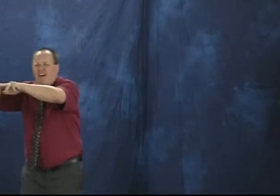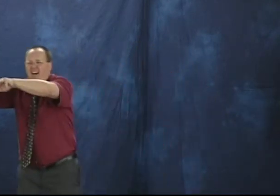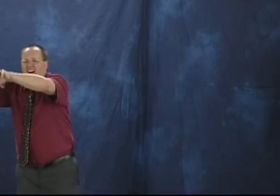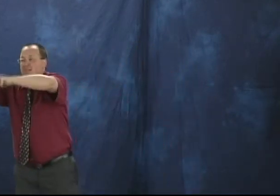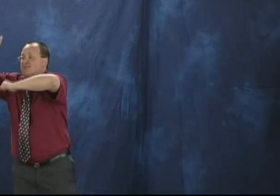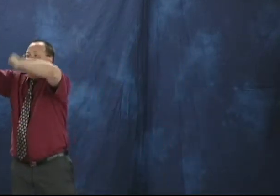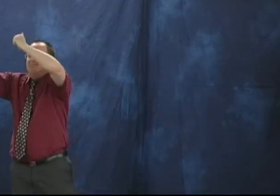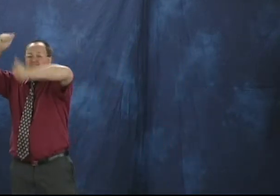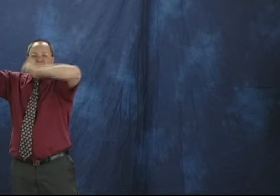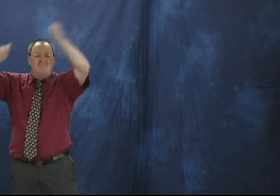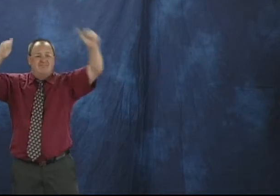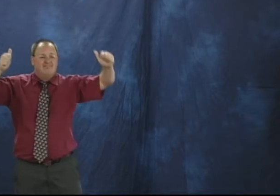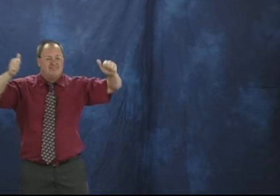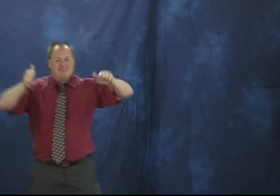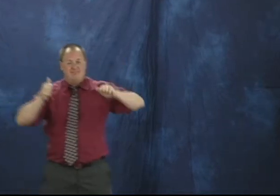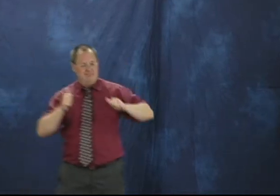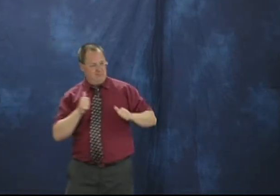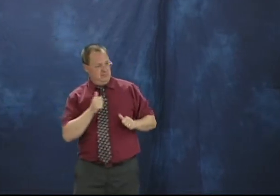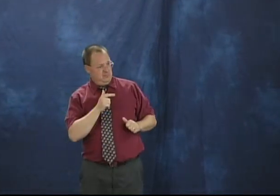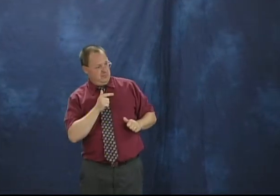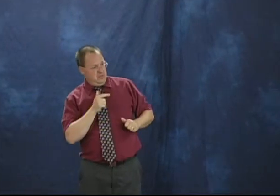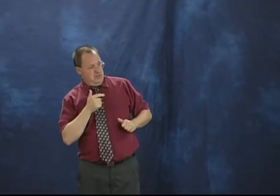Paul, who planted churches throughout the Gentile world,